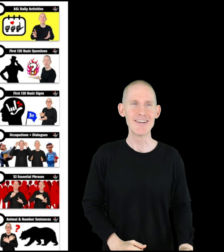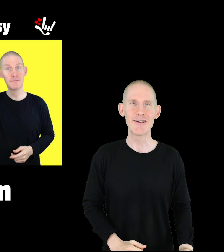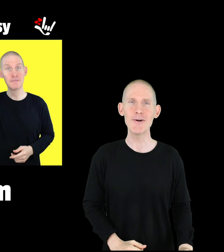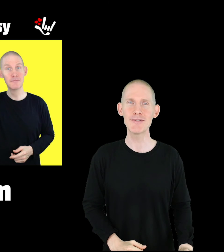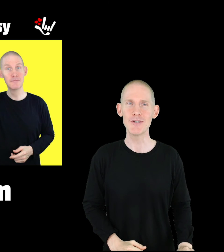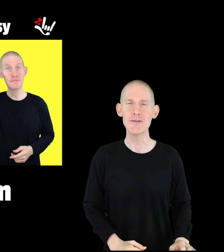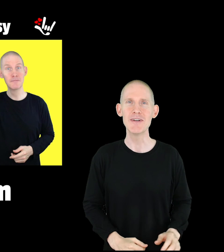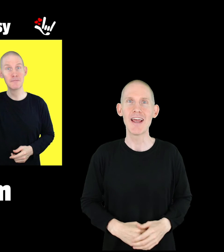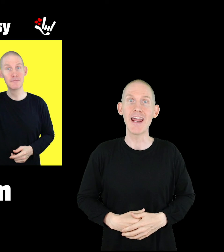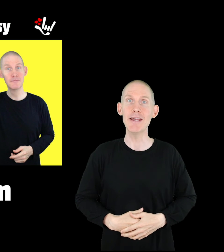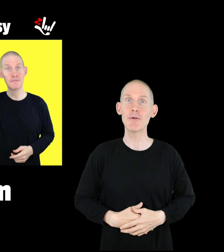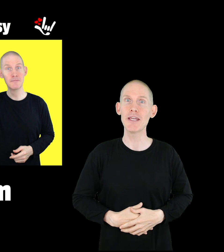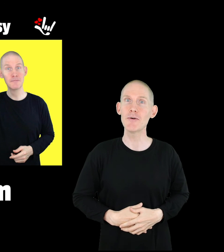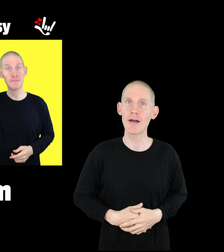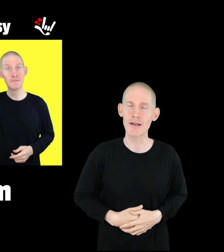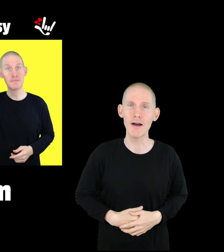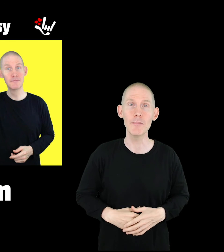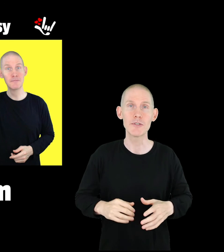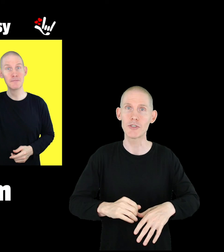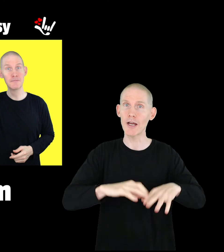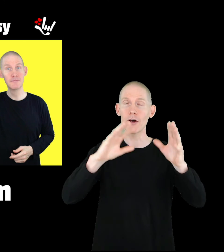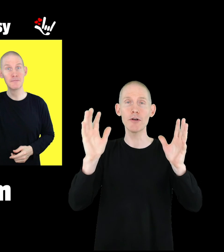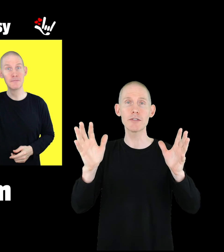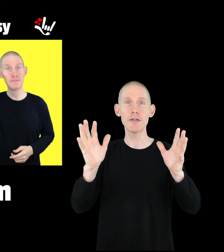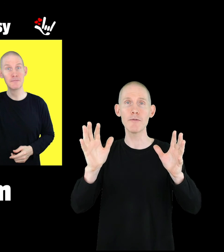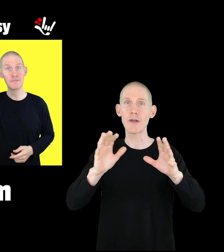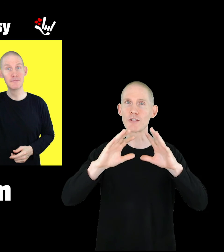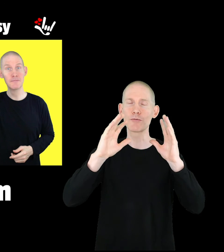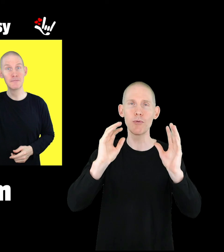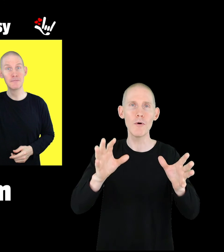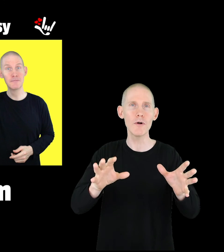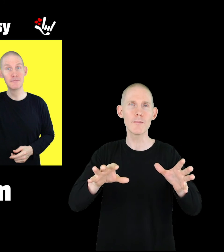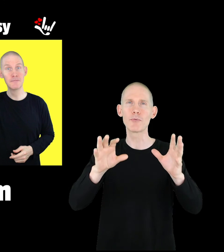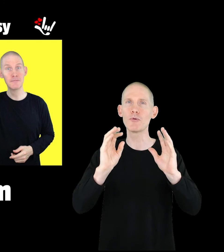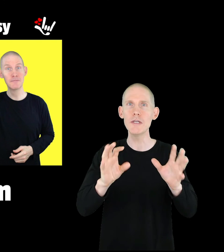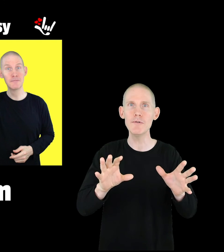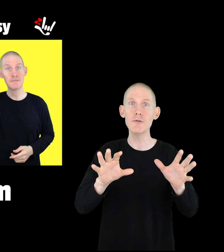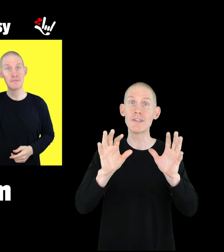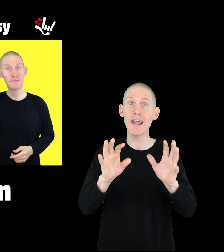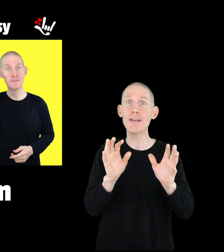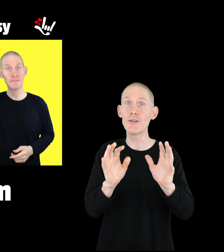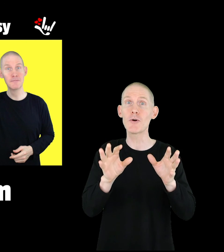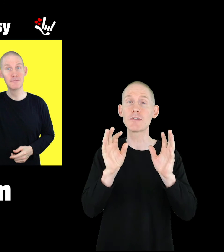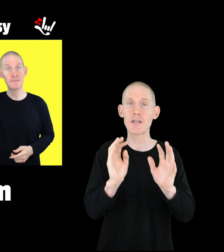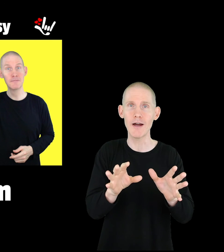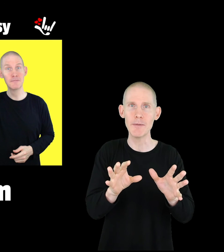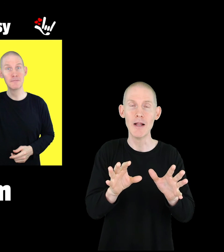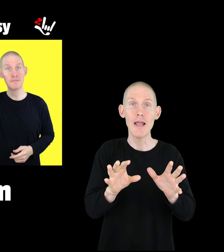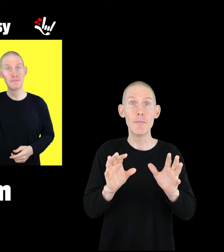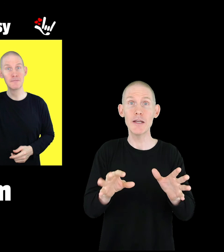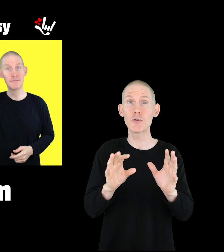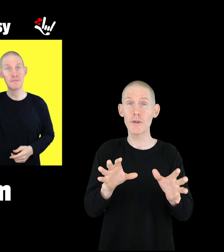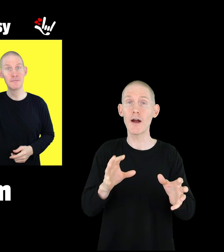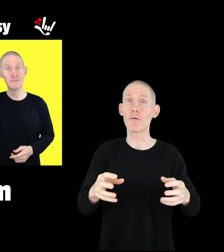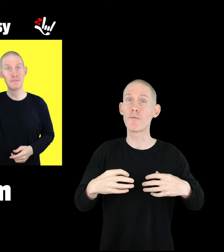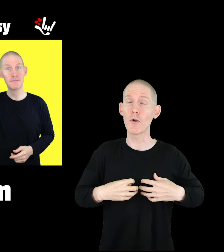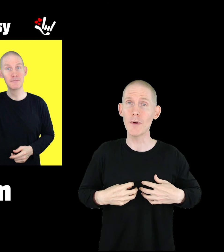go to avalingo.com, check out our stuff, explore, preview, take your time. Make sure that our format,